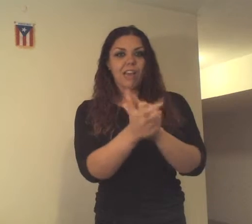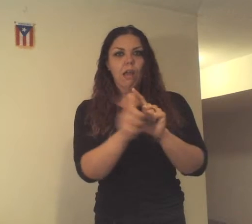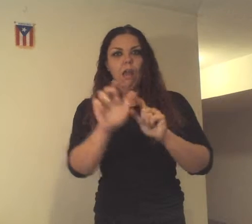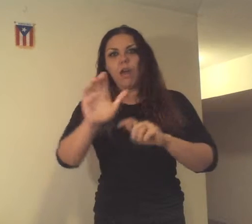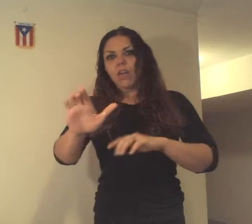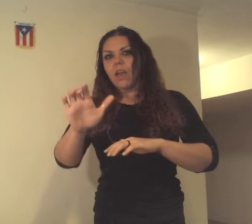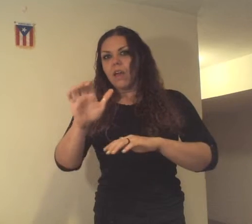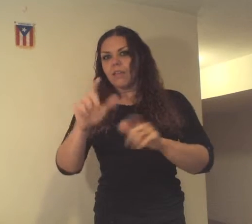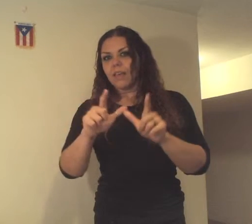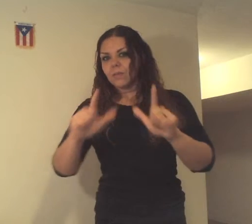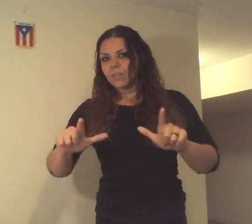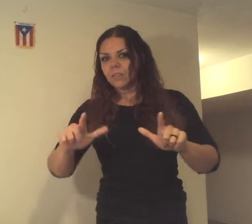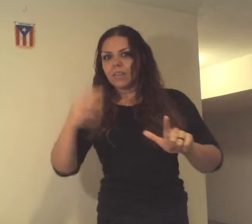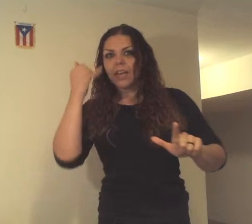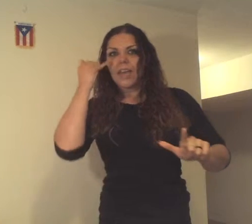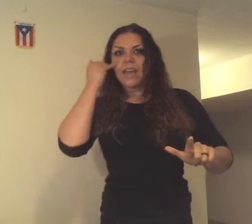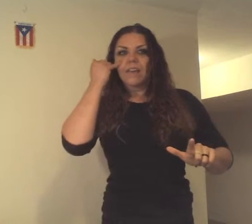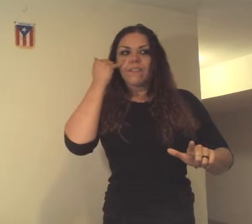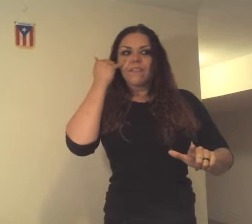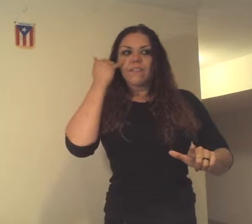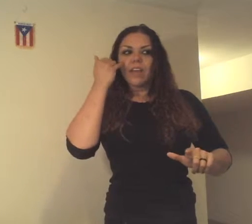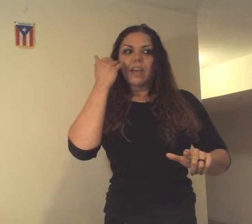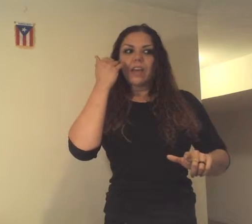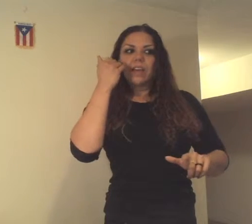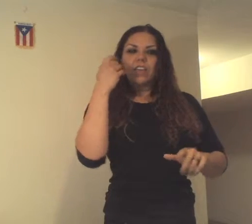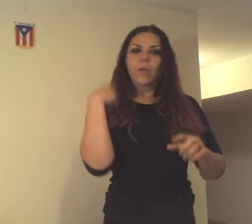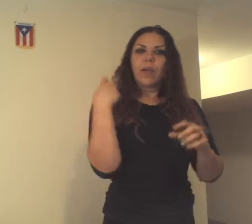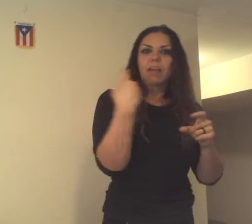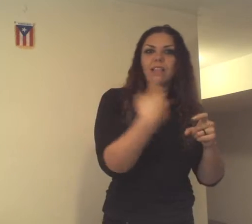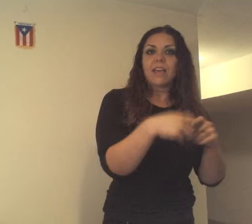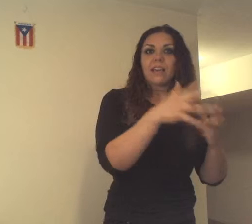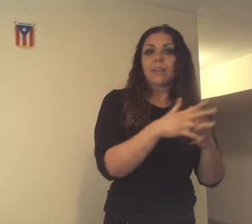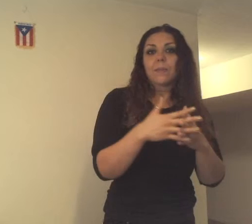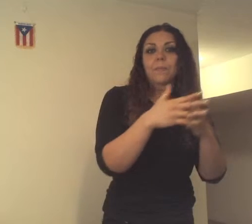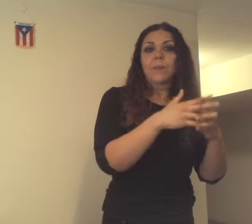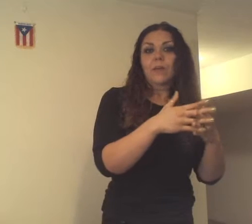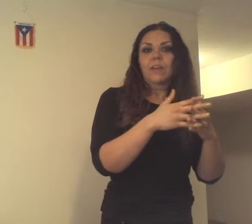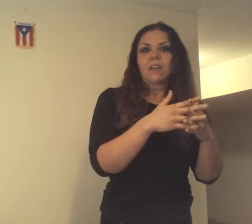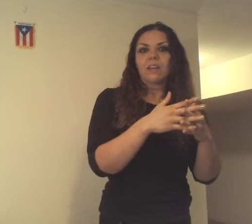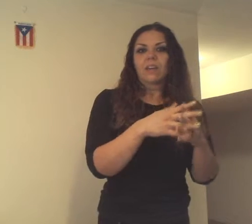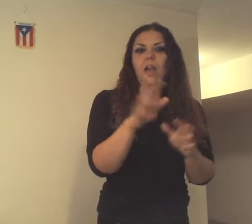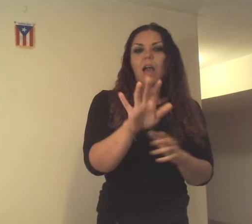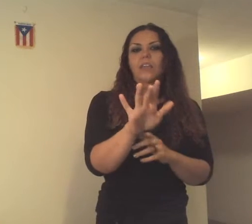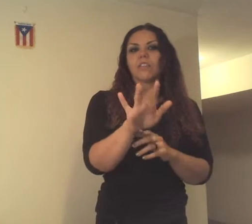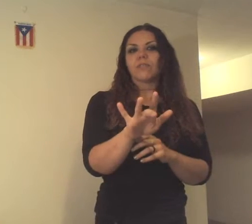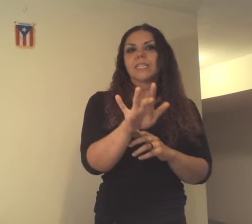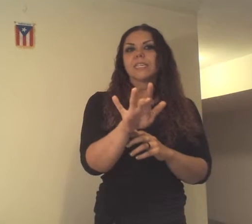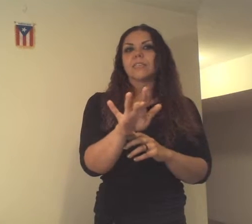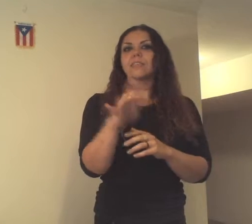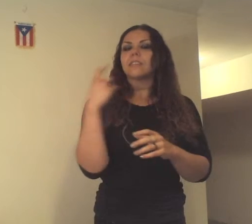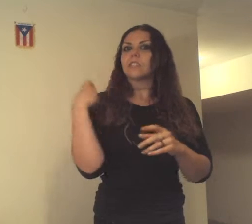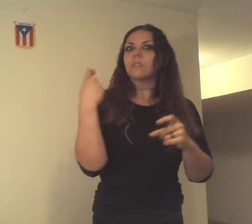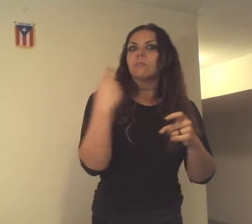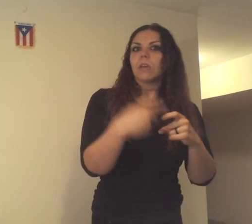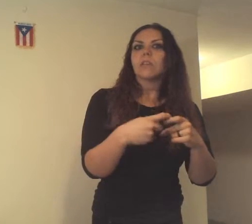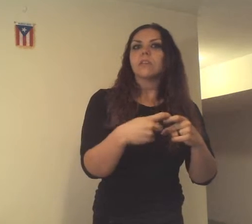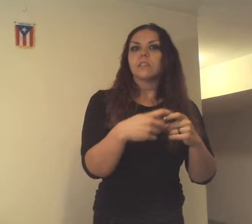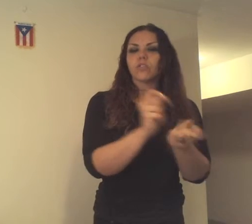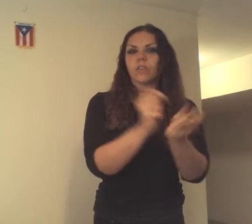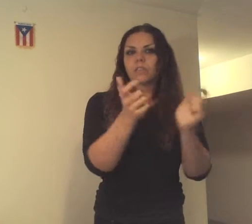If you're in Latin America, you click I want it in Spanish button, and out comes real time in Spanish. But if you happen to be